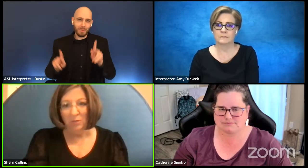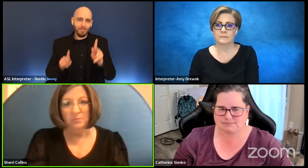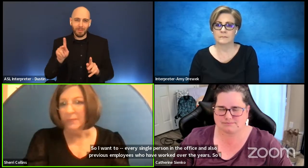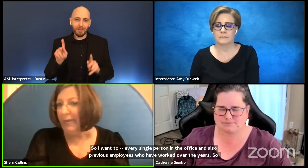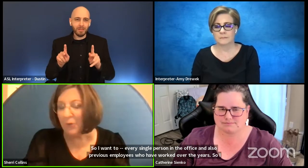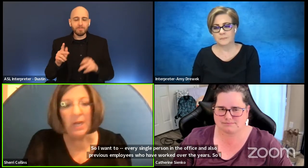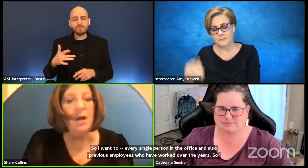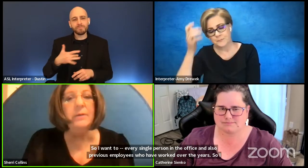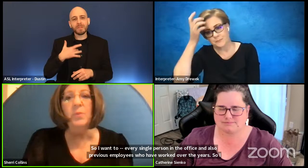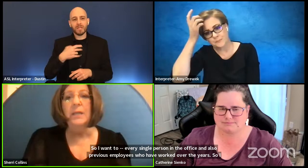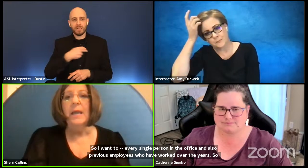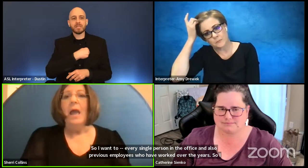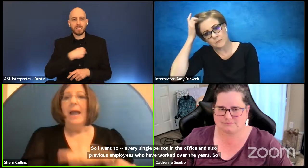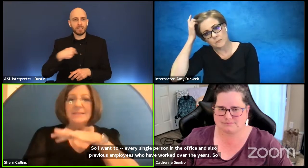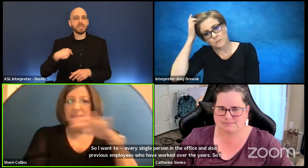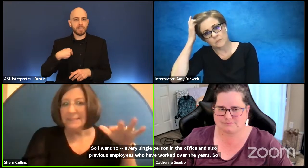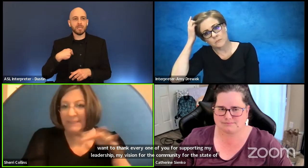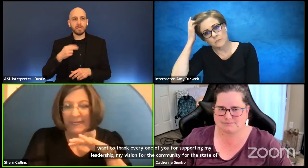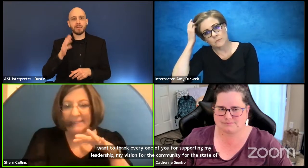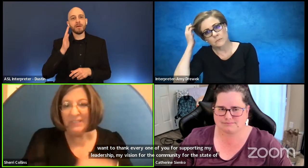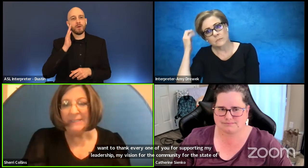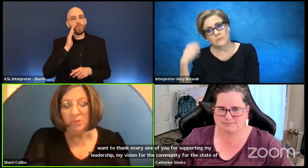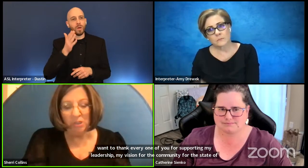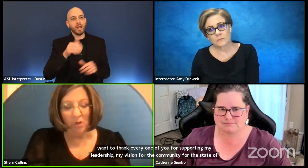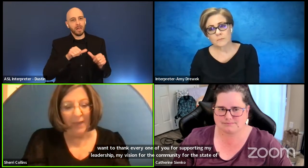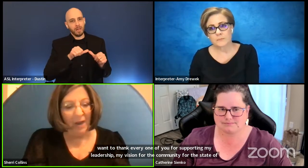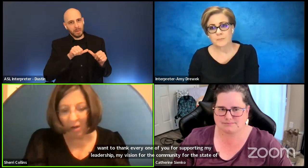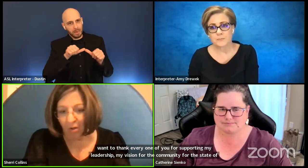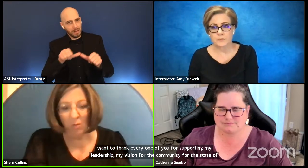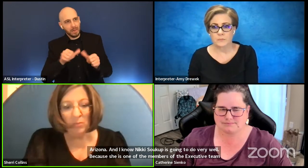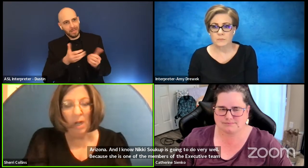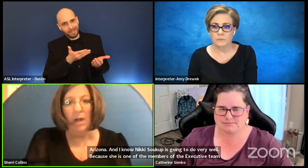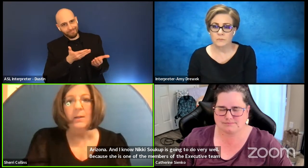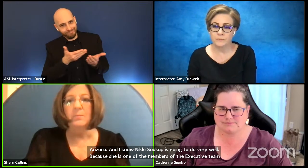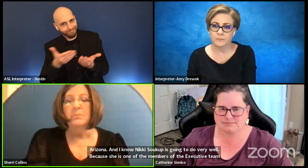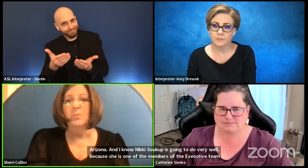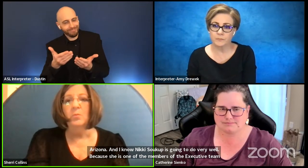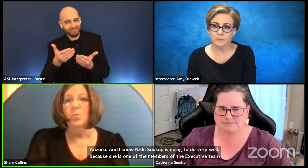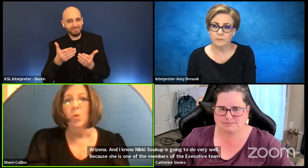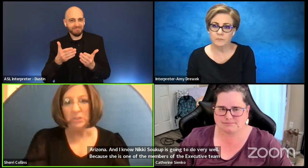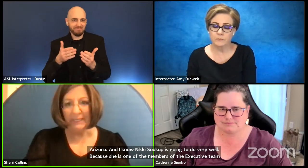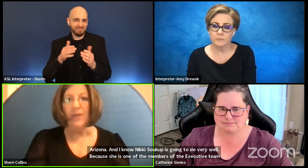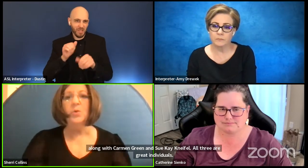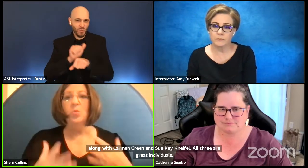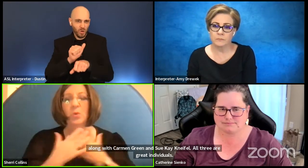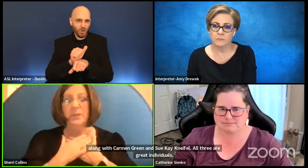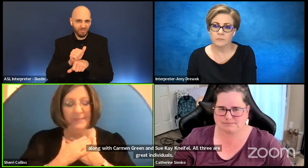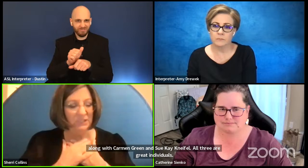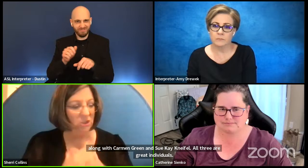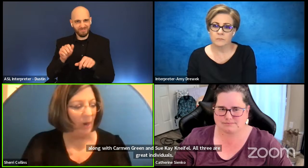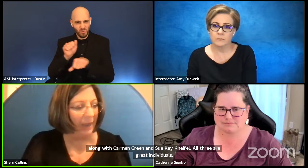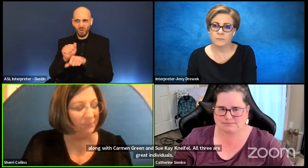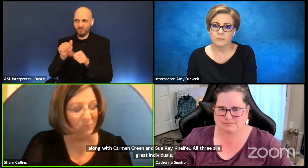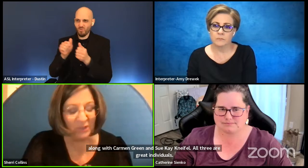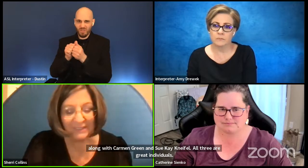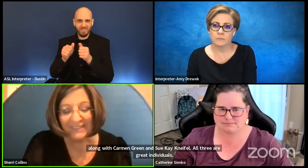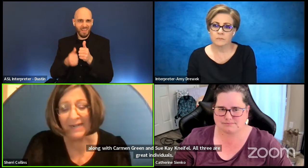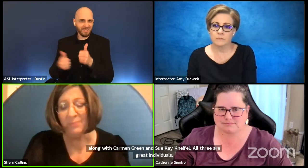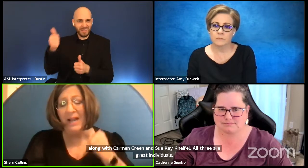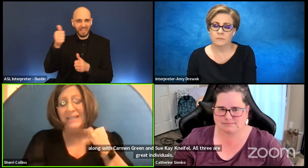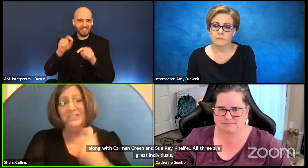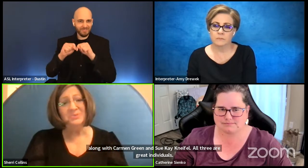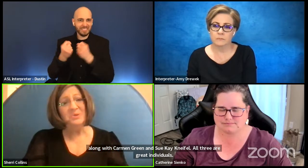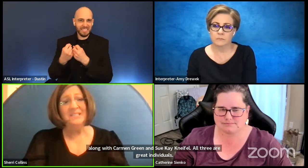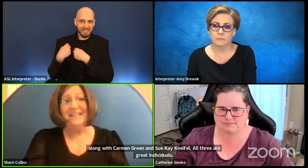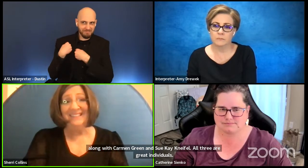will, carrying on as the executive team, so they all work together with me. So I'm really